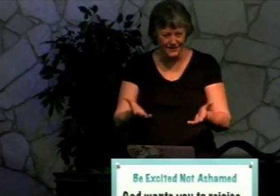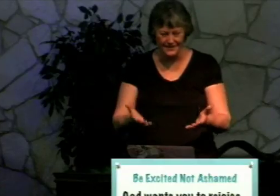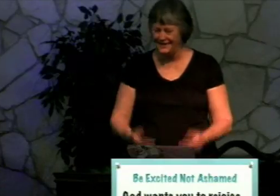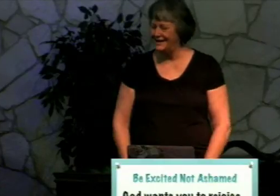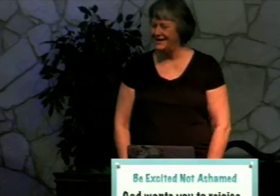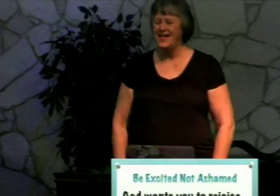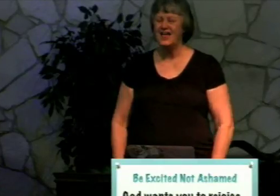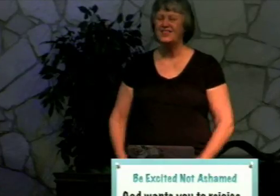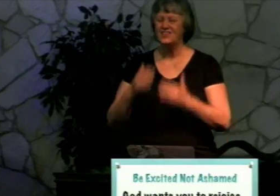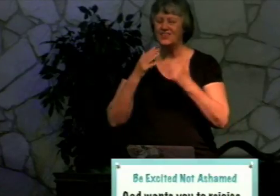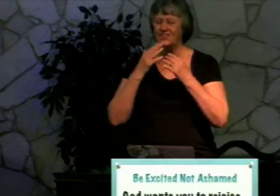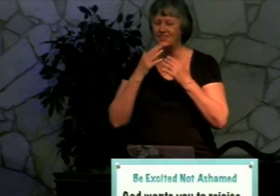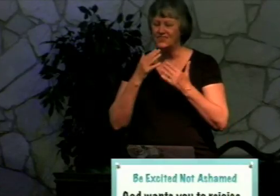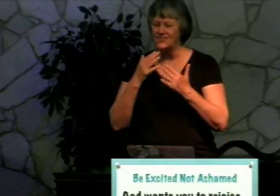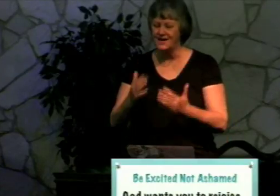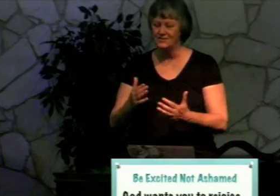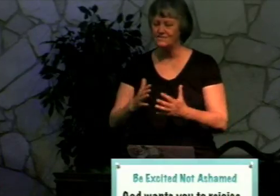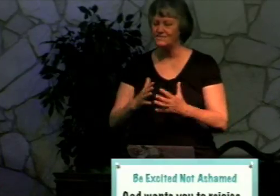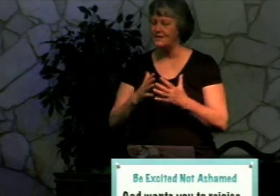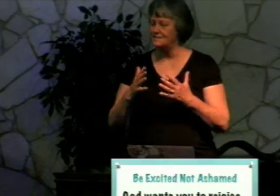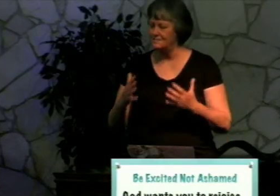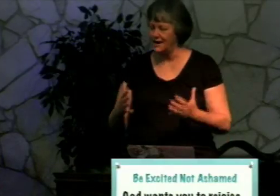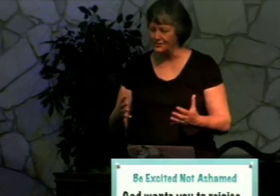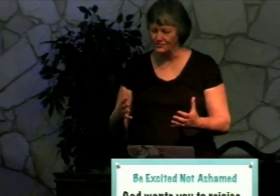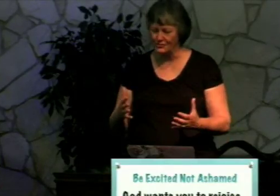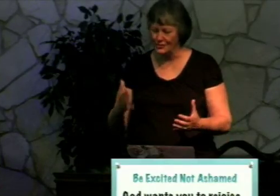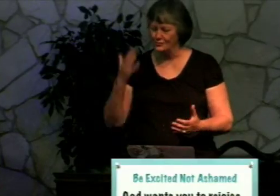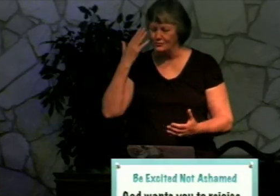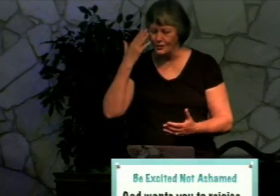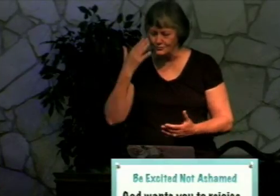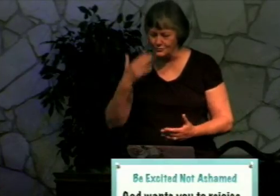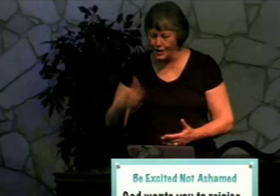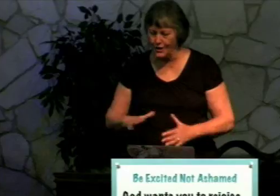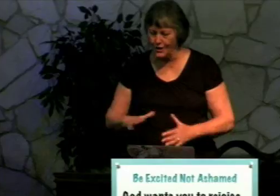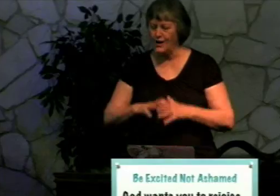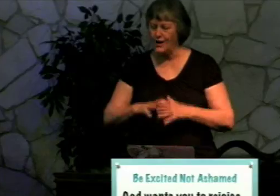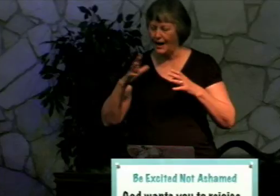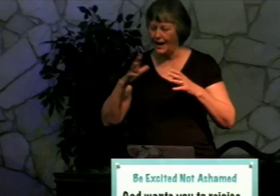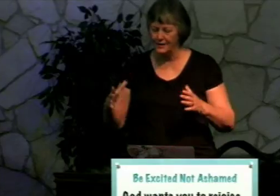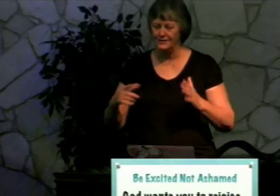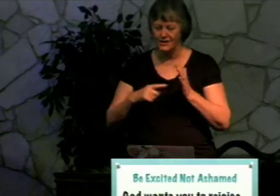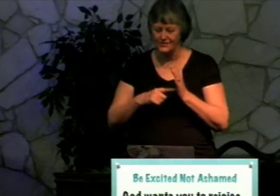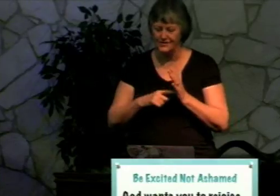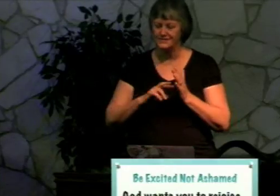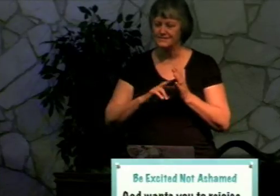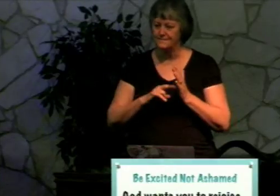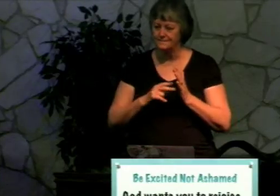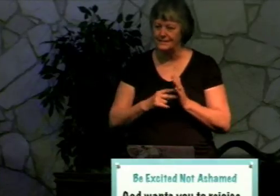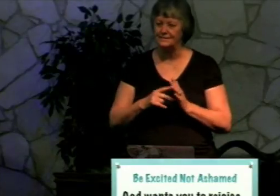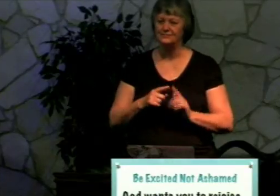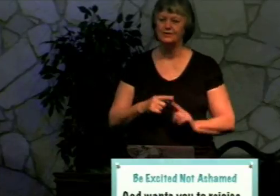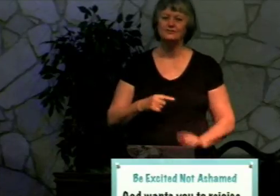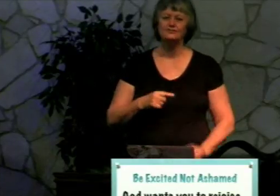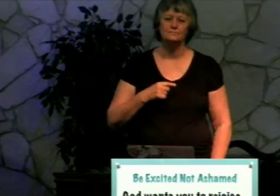offering, thank you very much. You don't know how much this means to